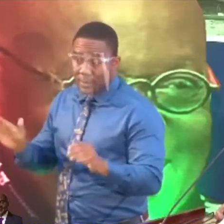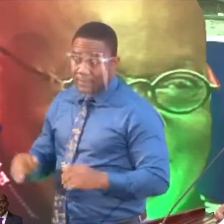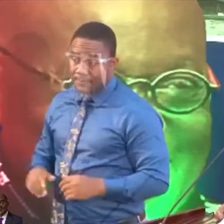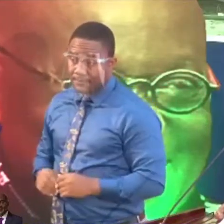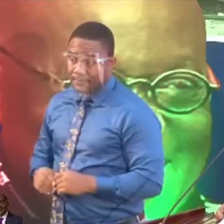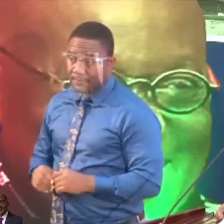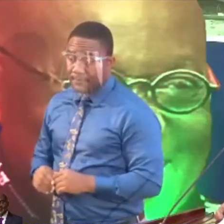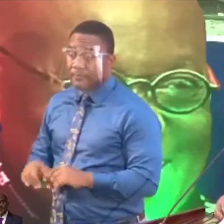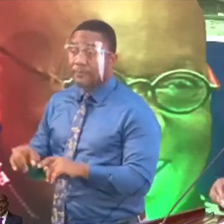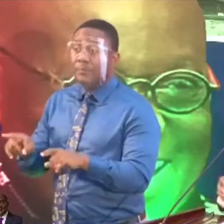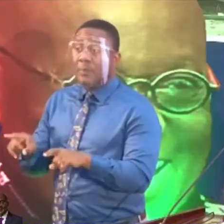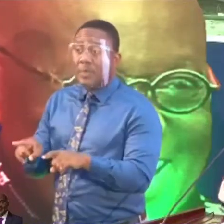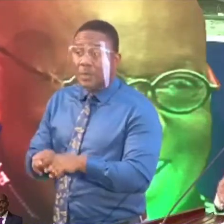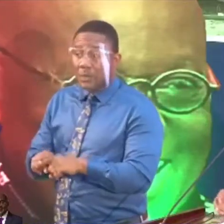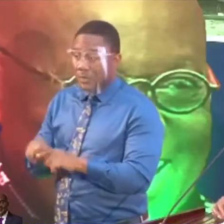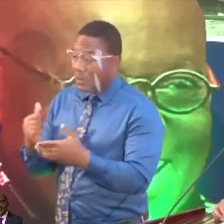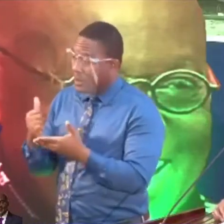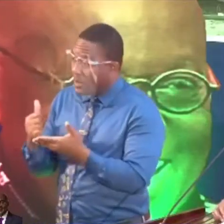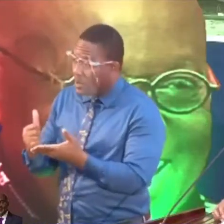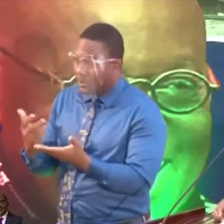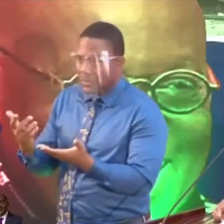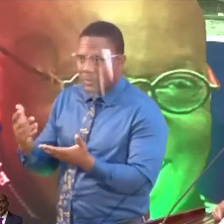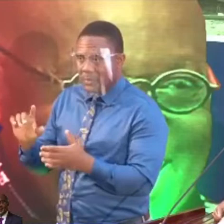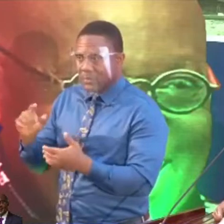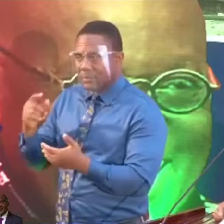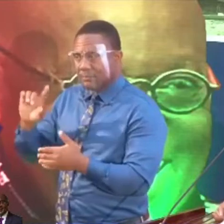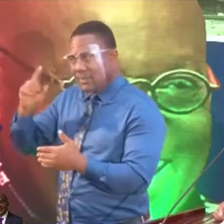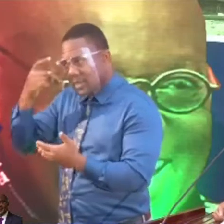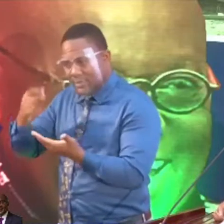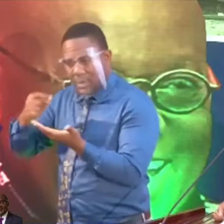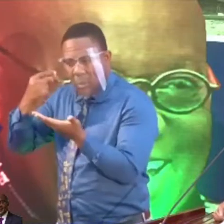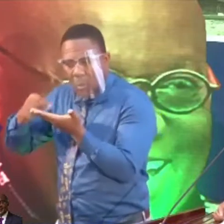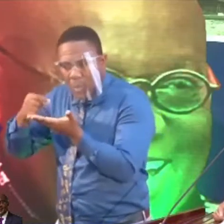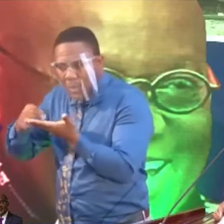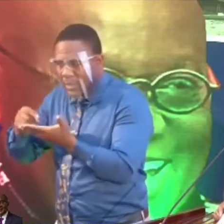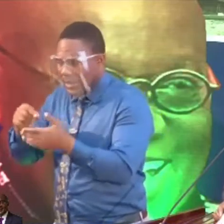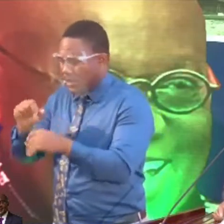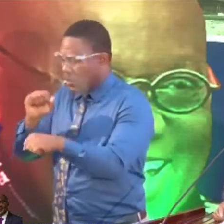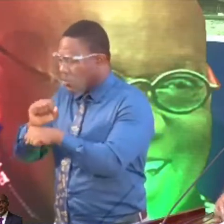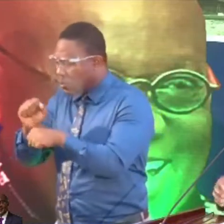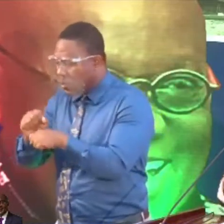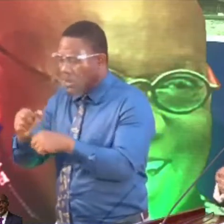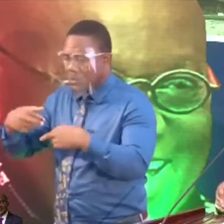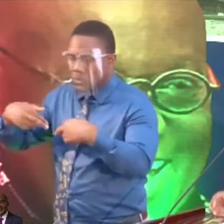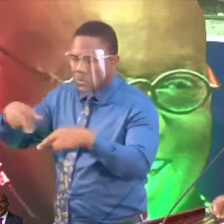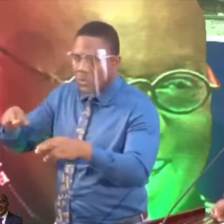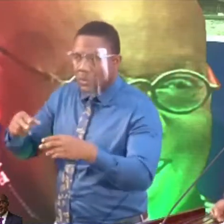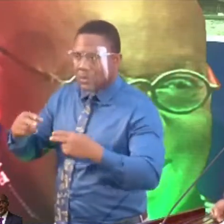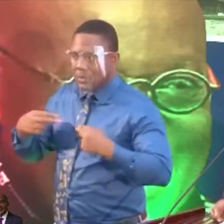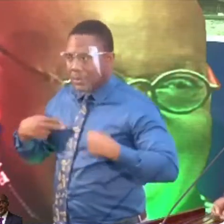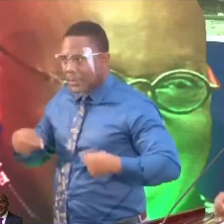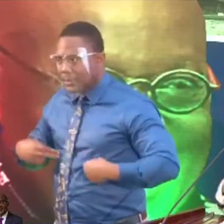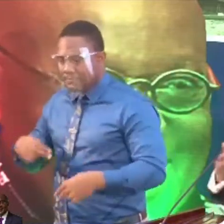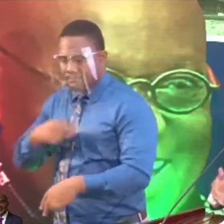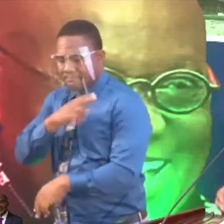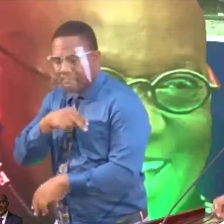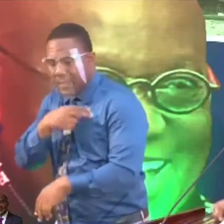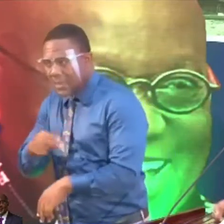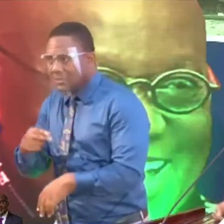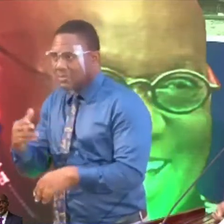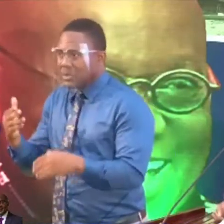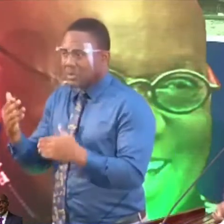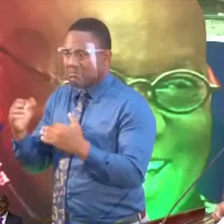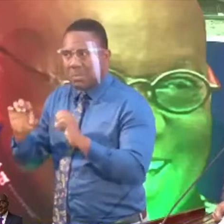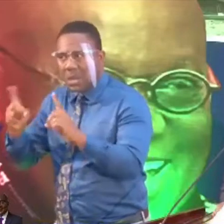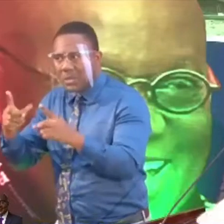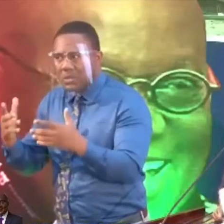also enable government to monitor all infrastructure projects to ensure that uncompleted projects are prioritized